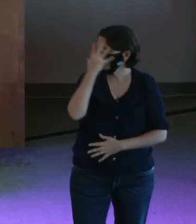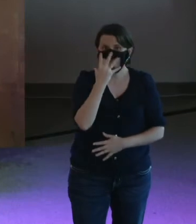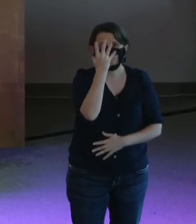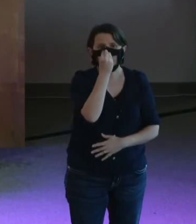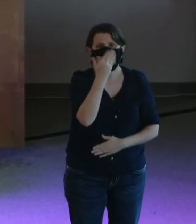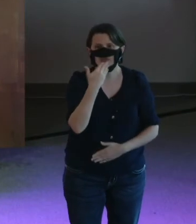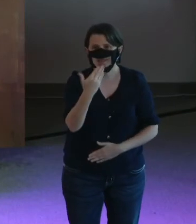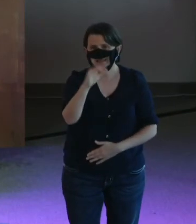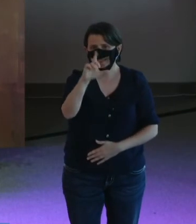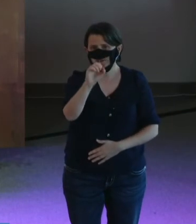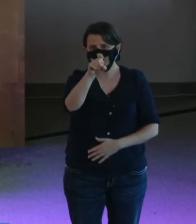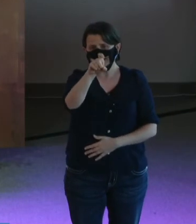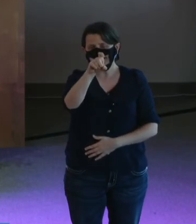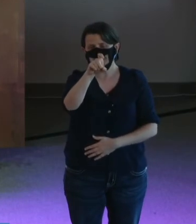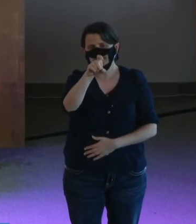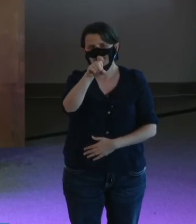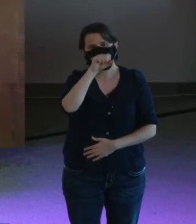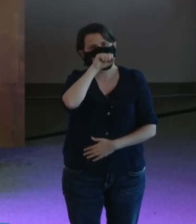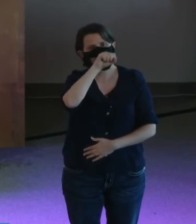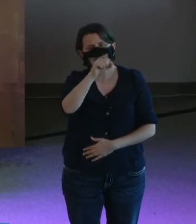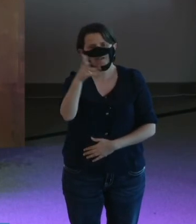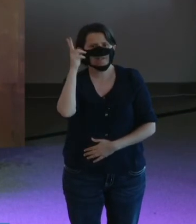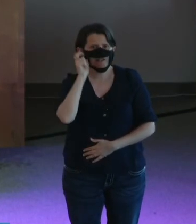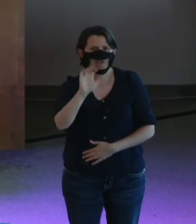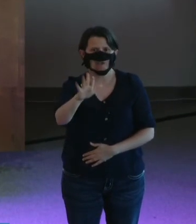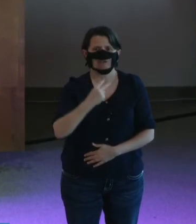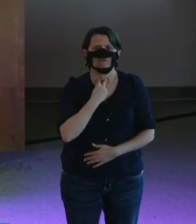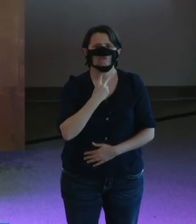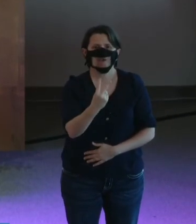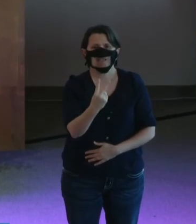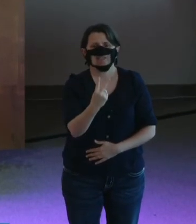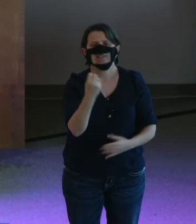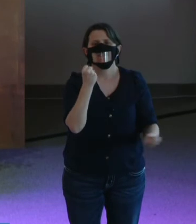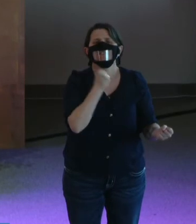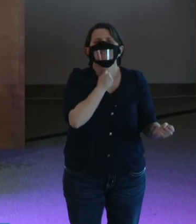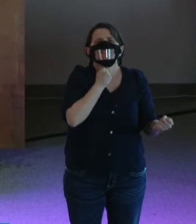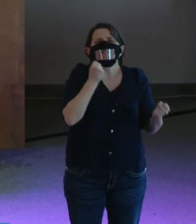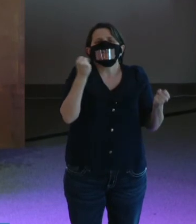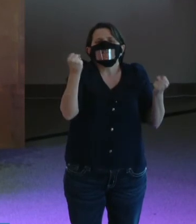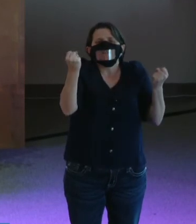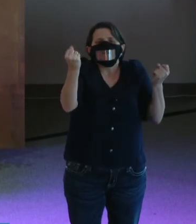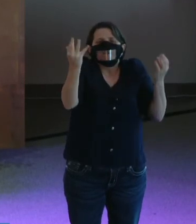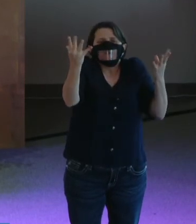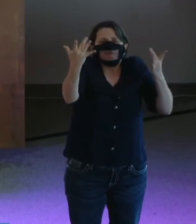Lex, love hearing your voice come through strong and beautiful.